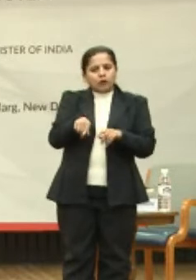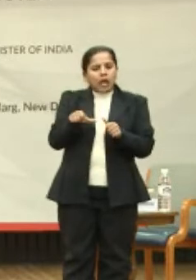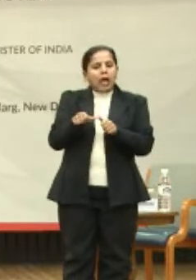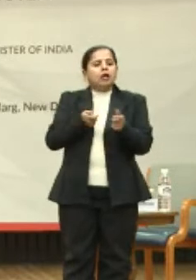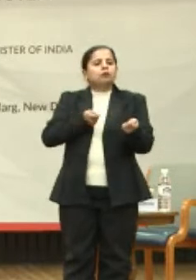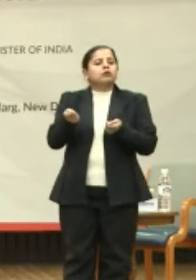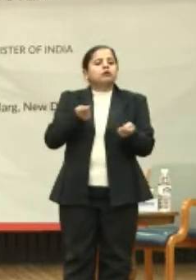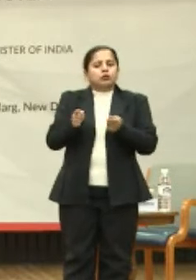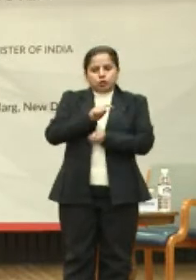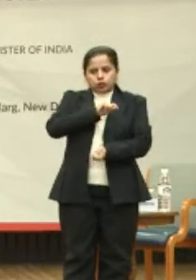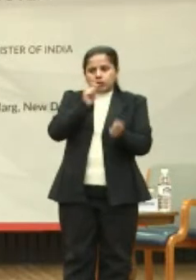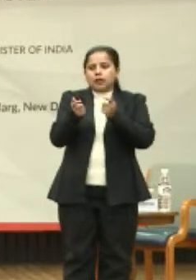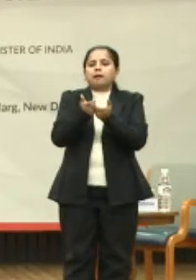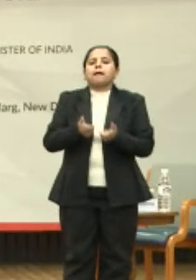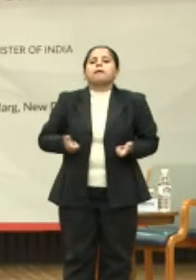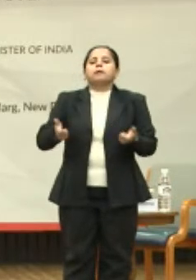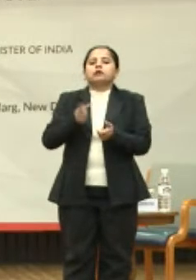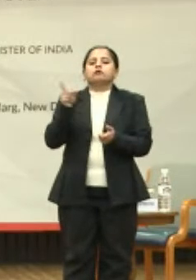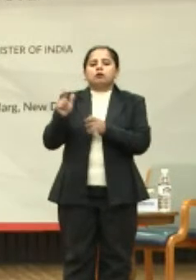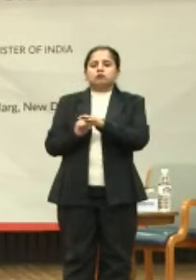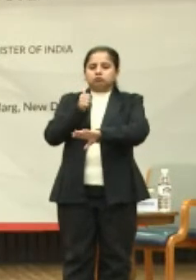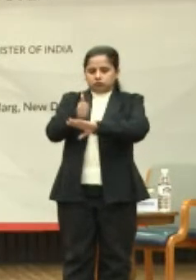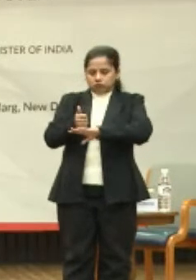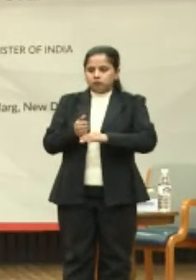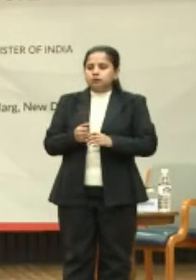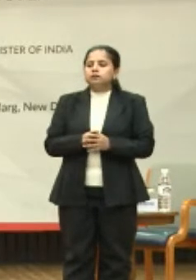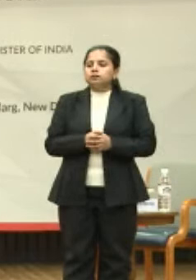administrative reforms commission.